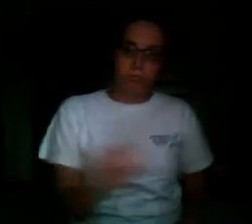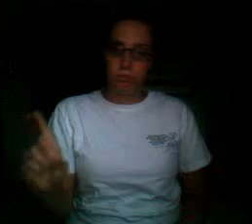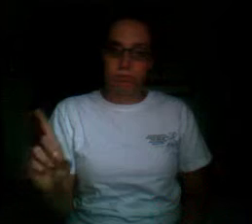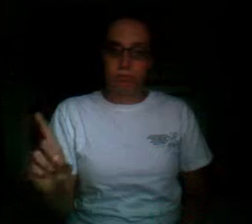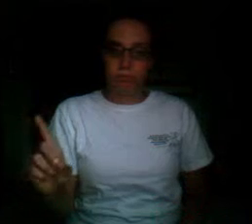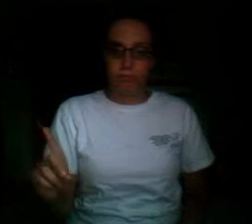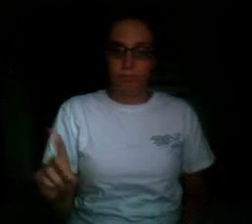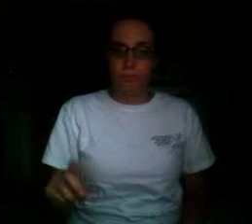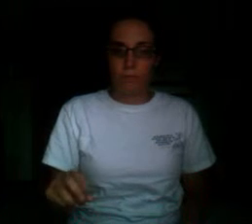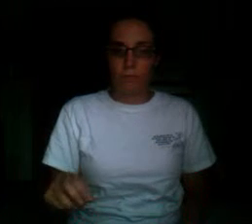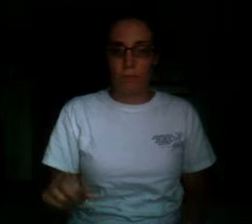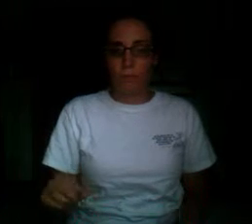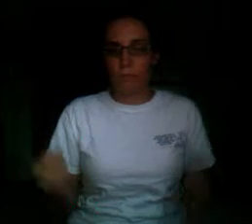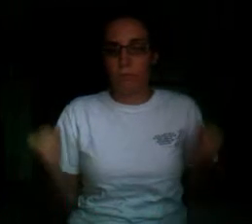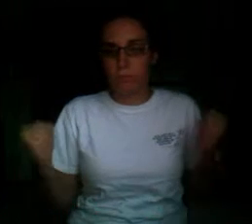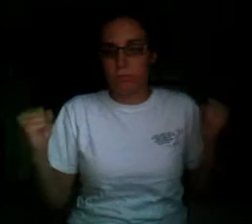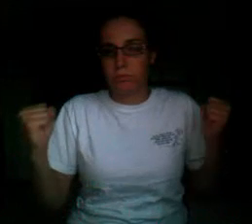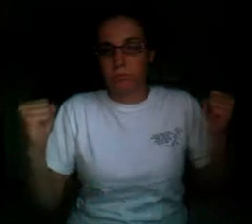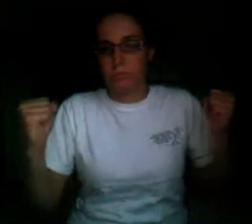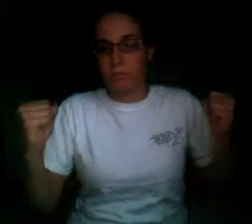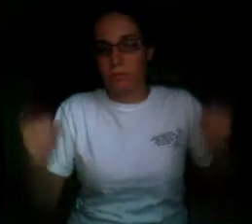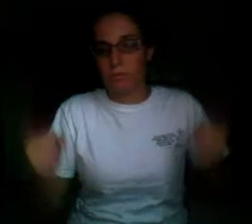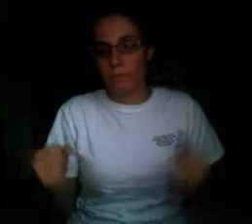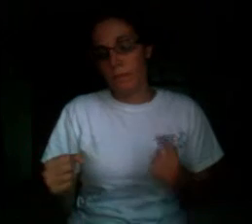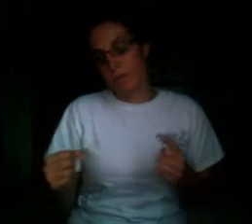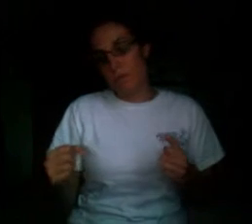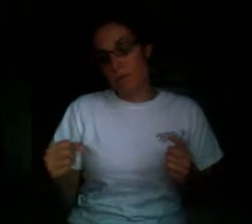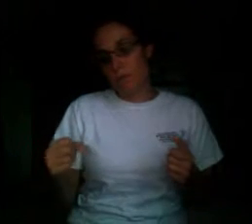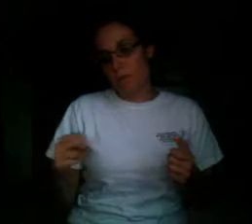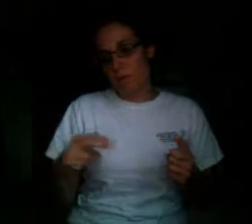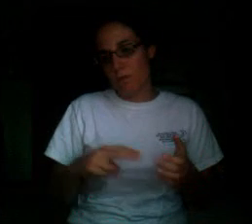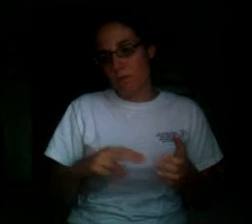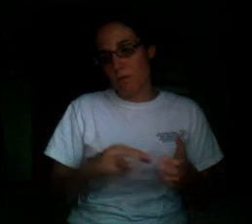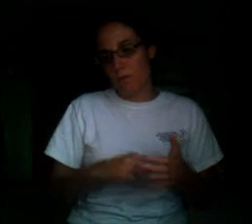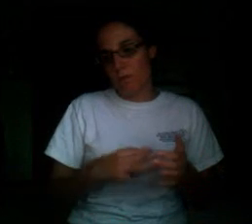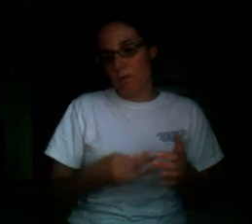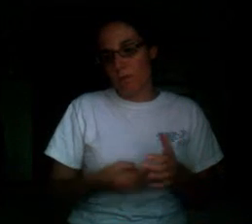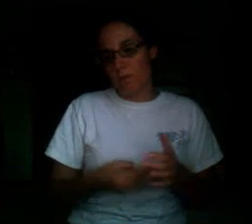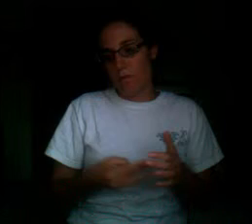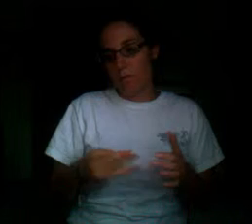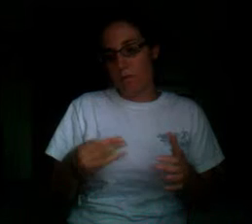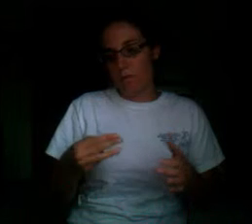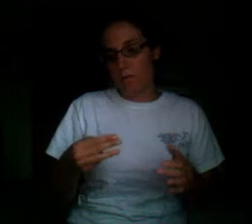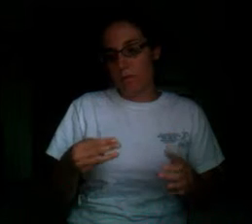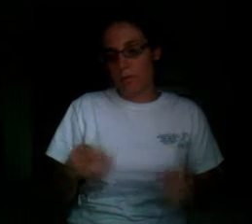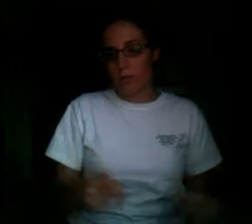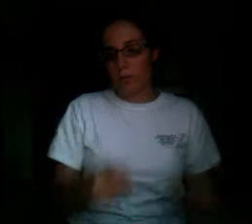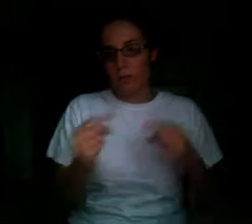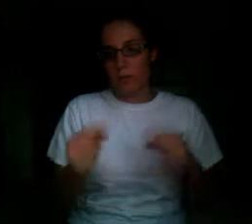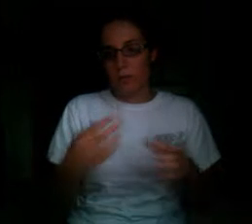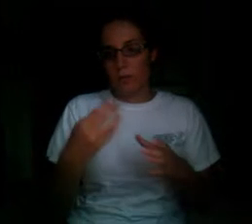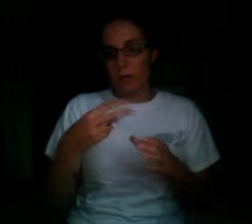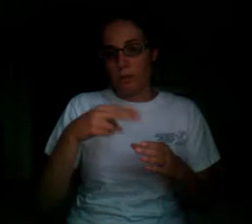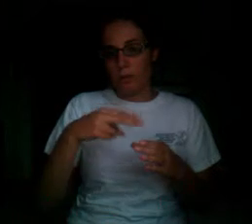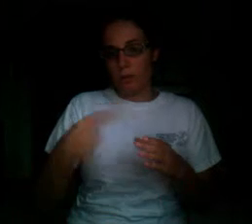of her legs, while the forkfuls kept coming over and falling, and she went on trampling while the wagon jolted onto the next